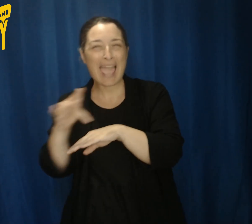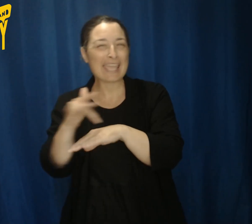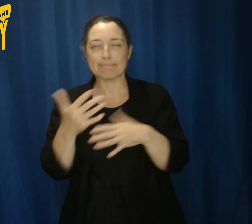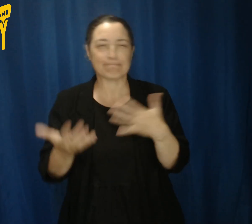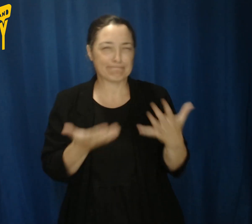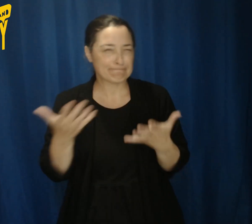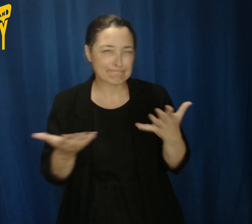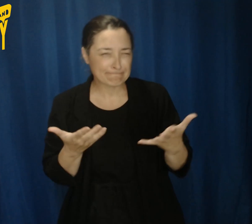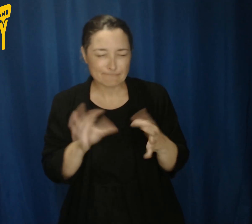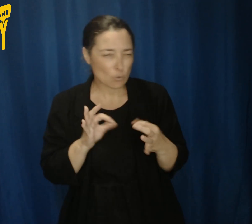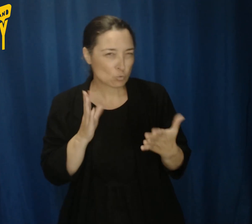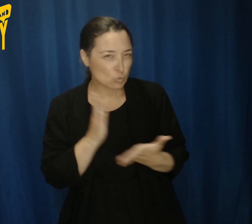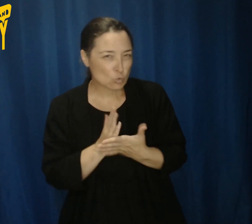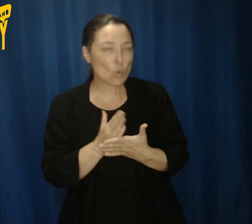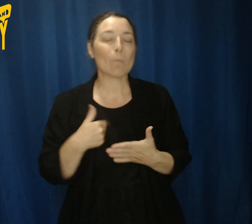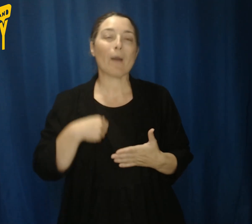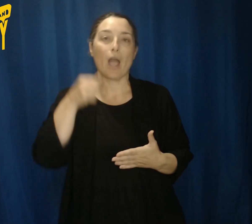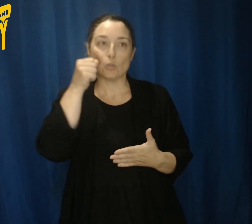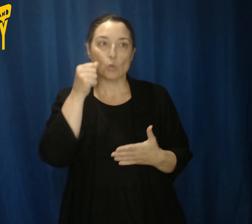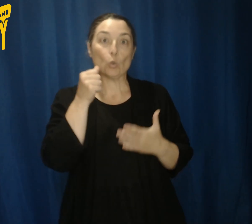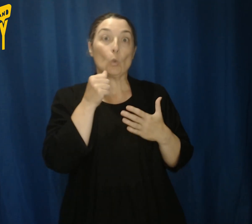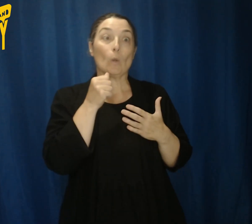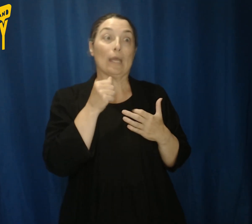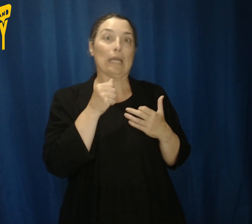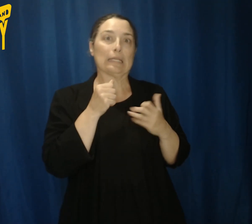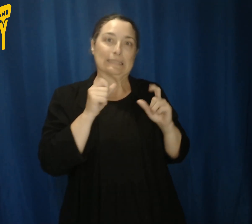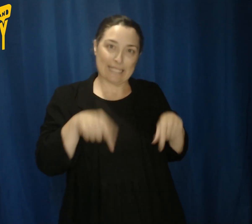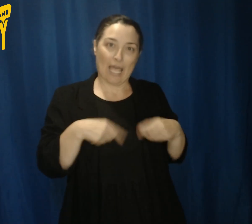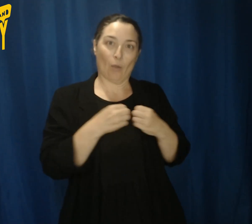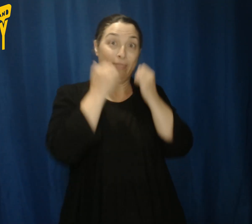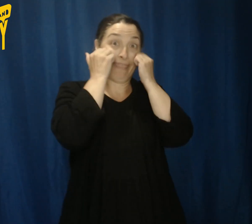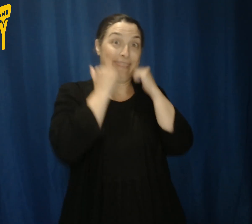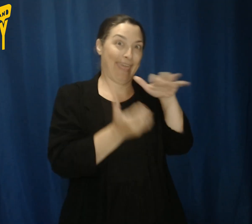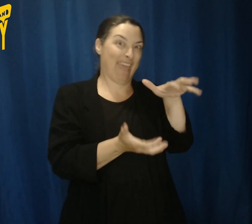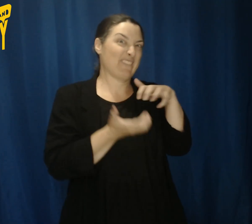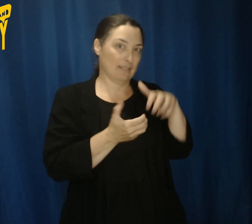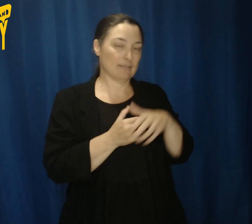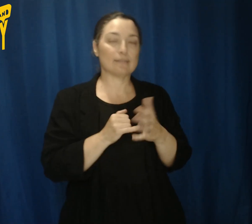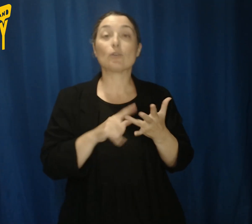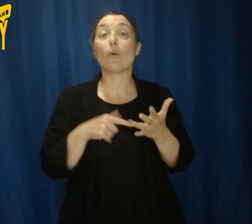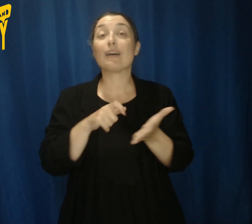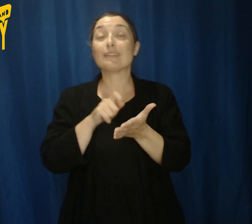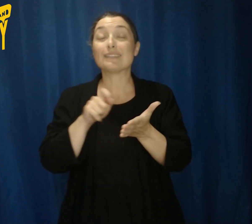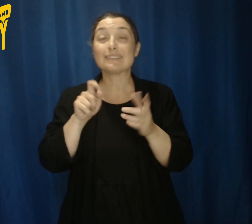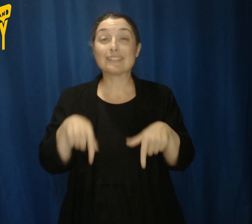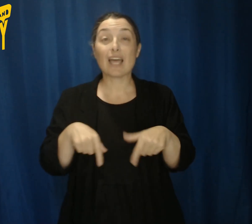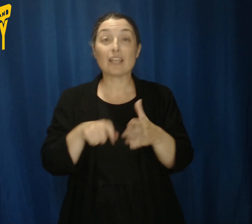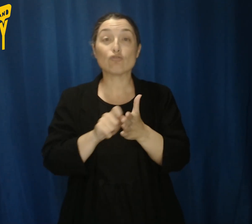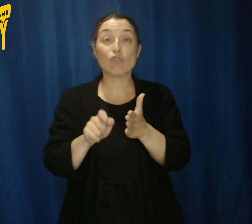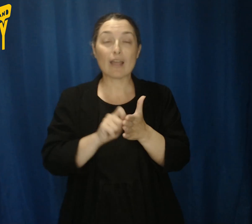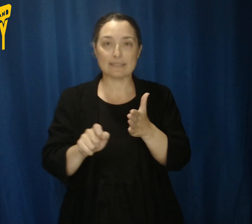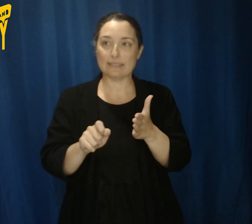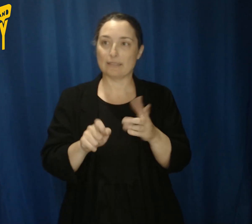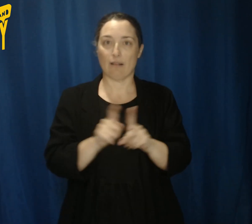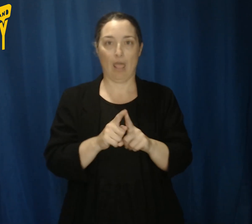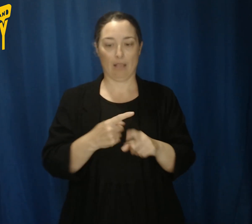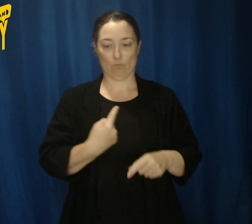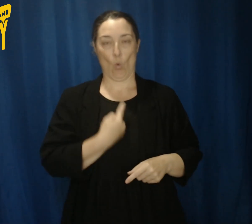idea, but I just knew I wanted to collect the evidence. So I also started writing these bizarre autobiographical things. And